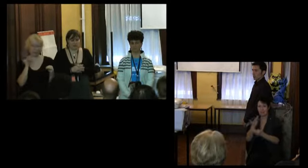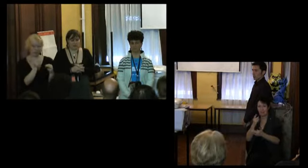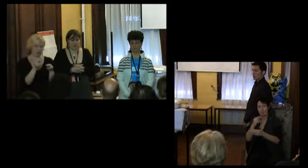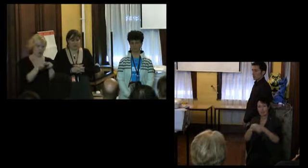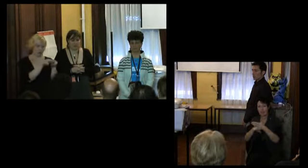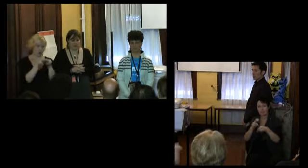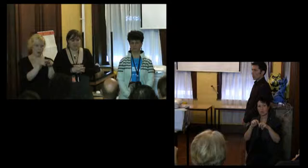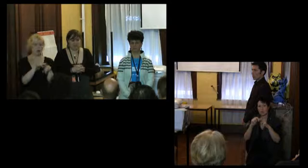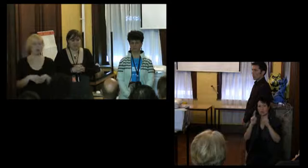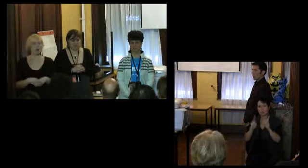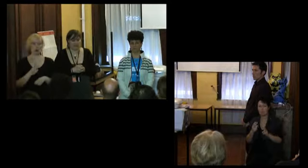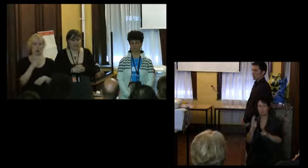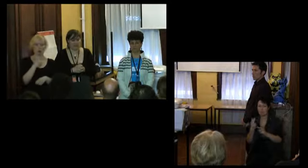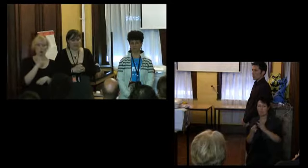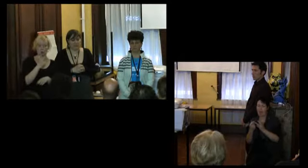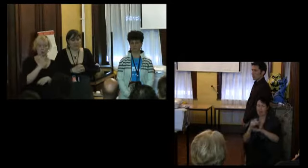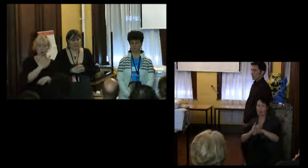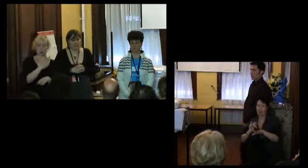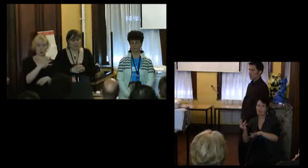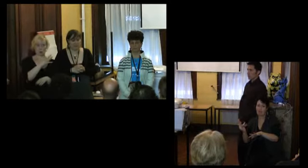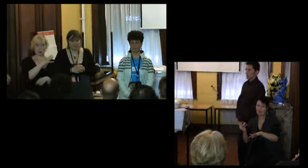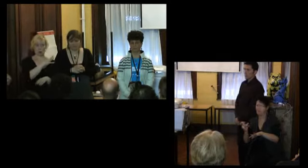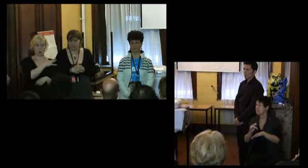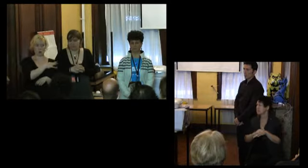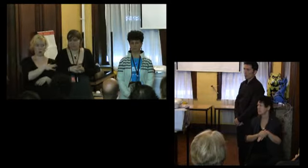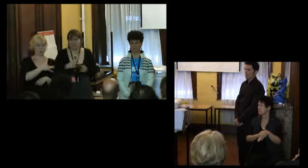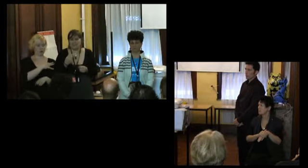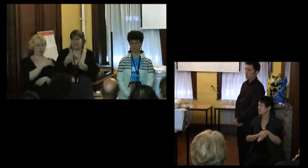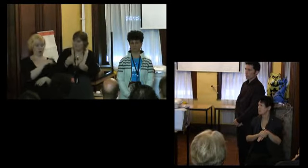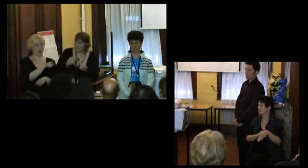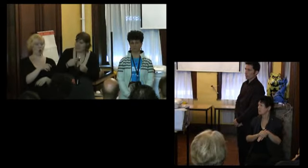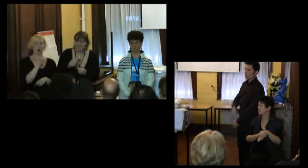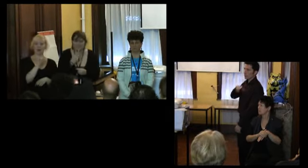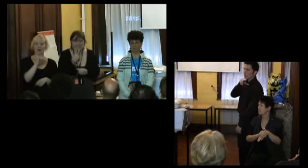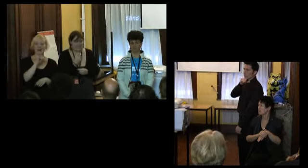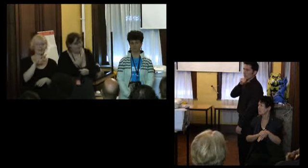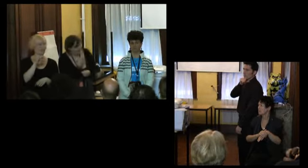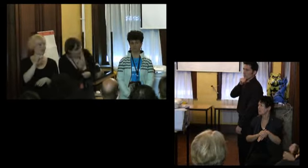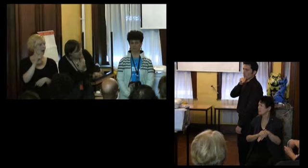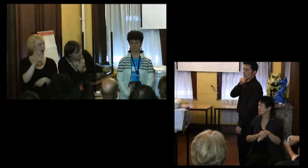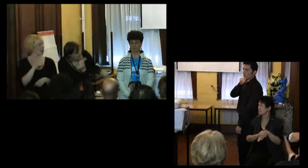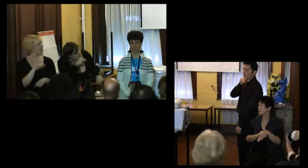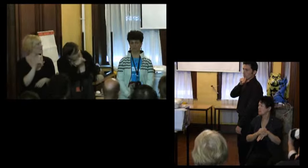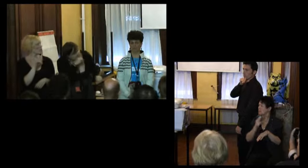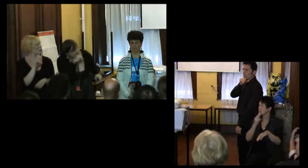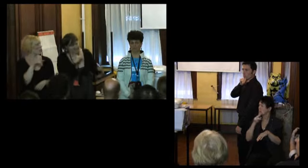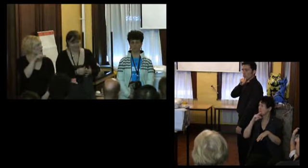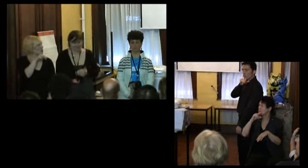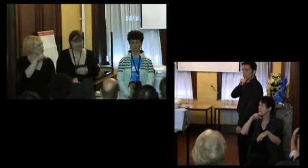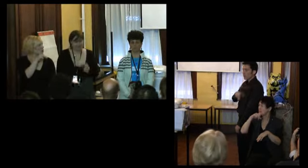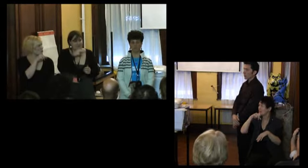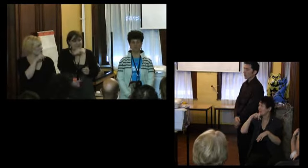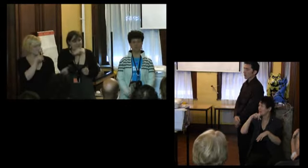other professionals. One is called Olivier Fidalgo. Well, his name sign is this.